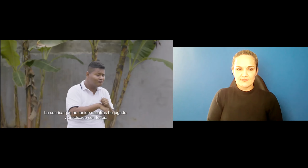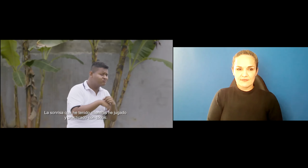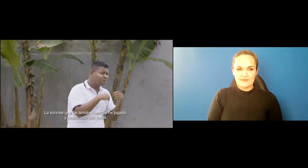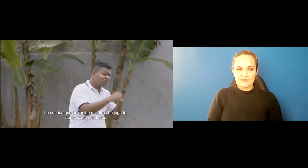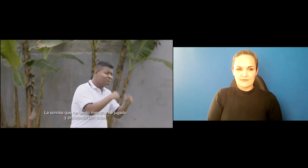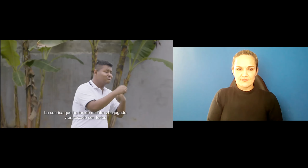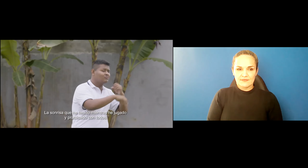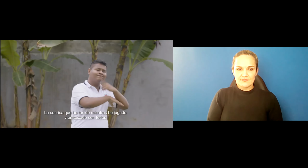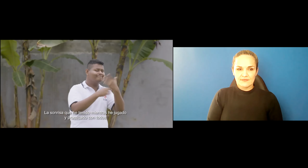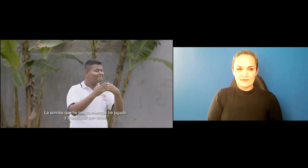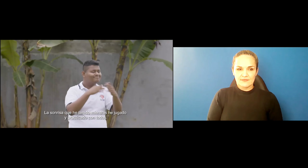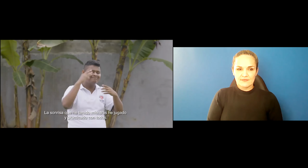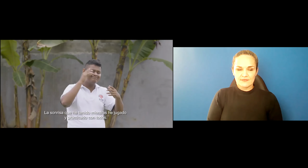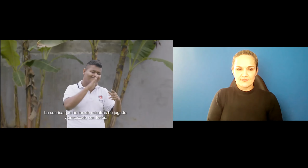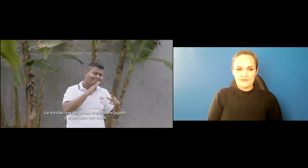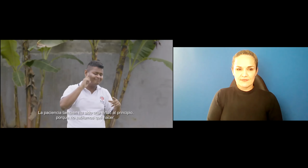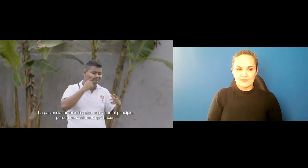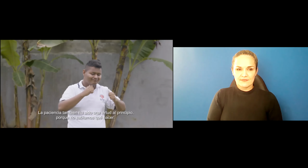The